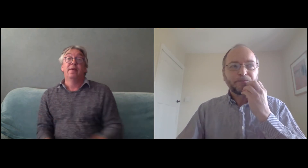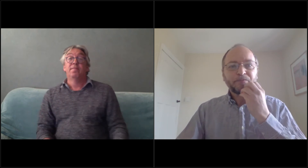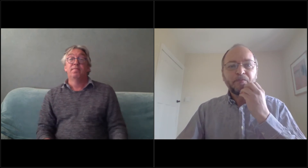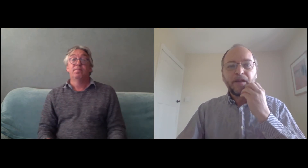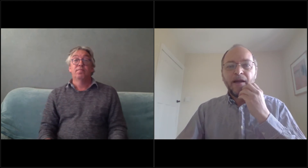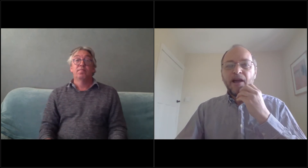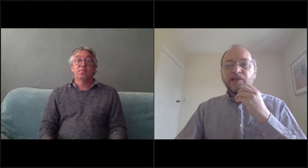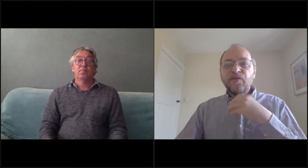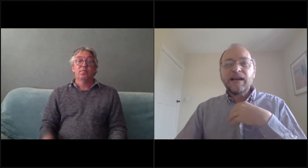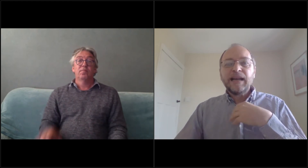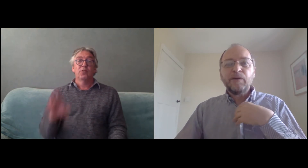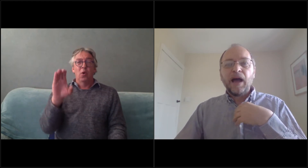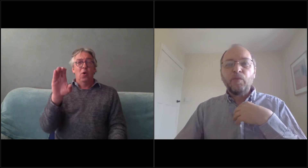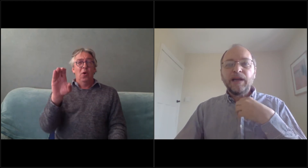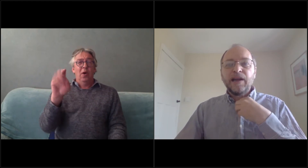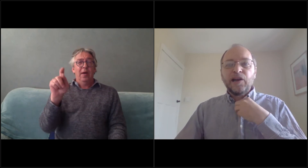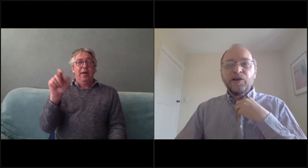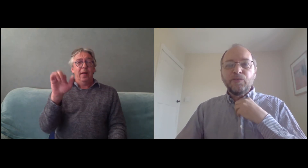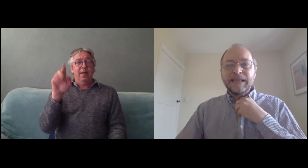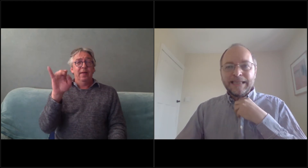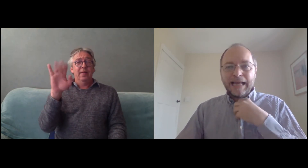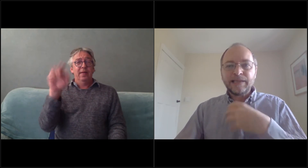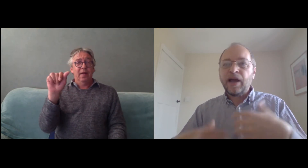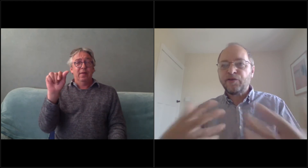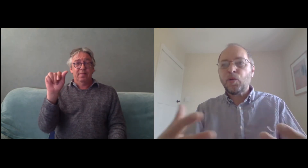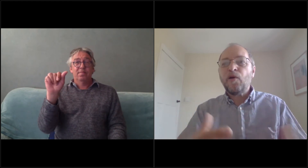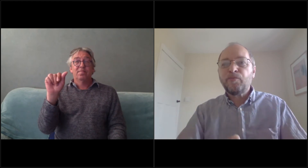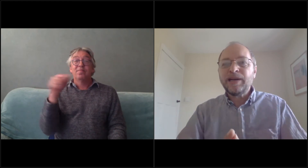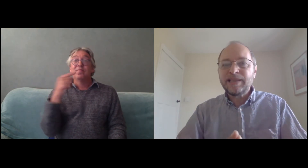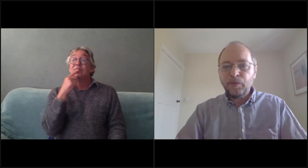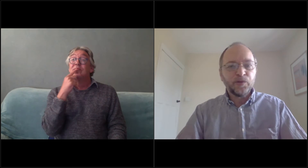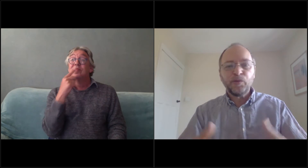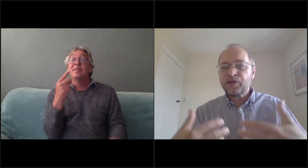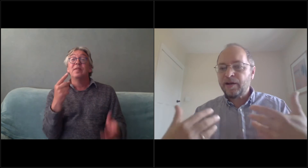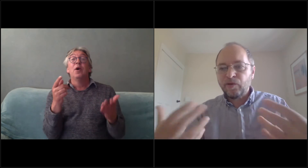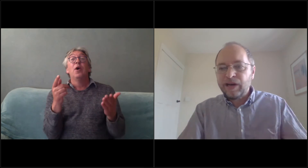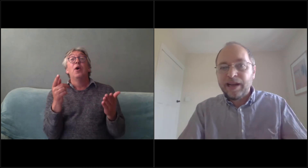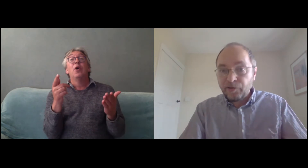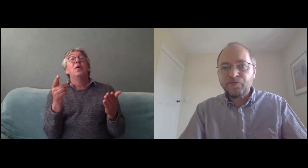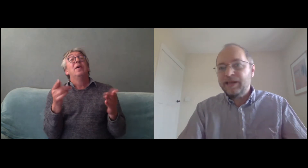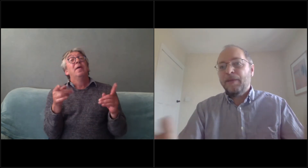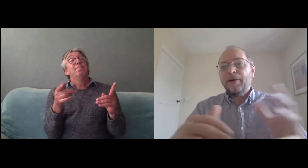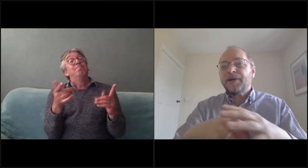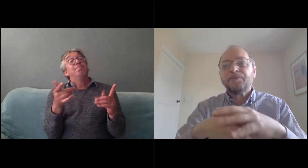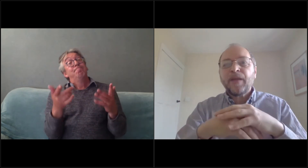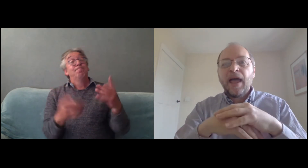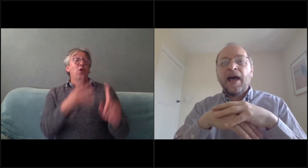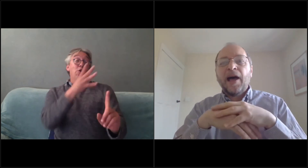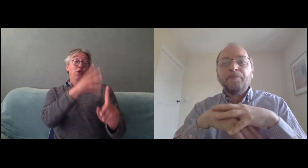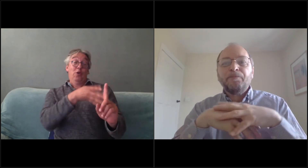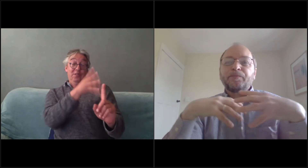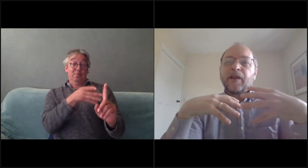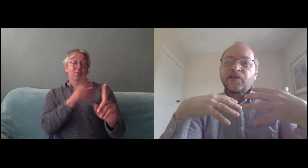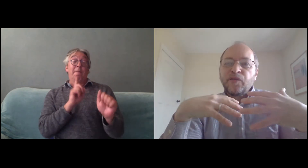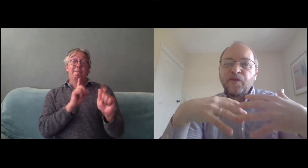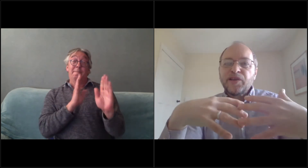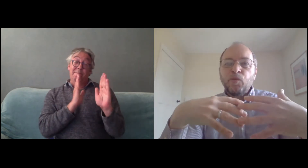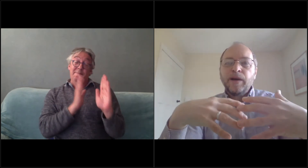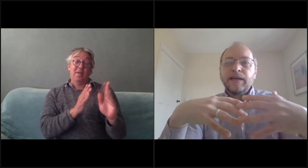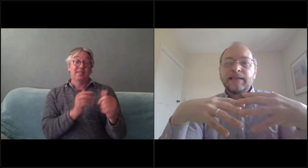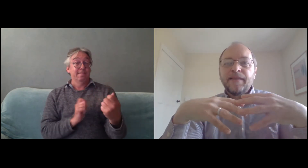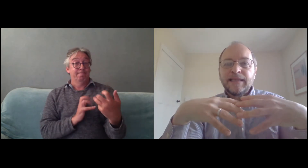function. So finally, we concluded with a set of kind of 12 principles, which are really, I'll just read them out.